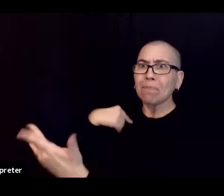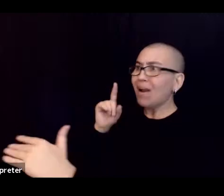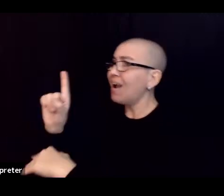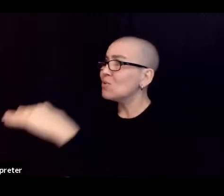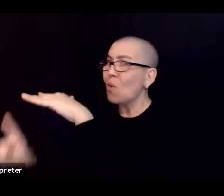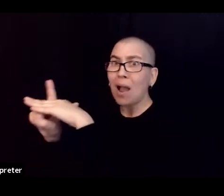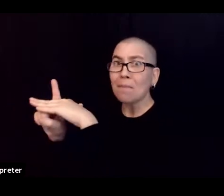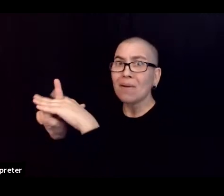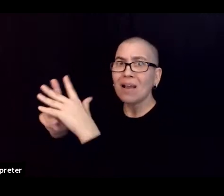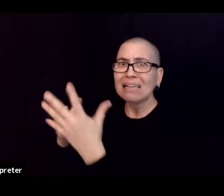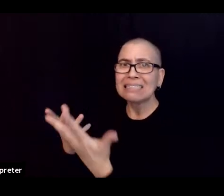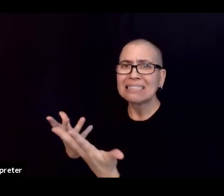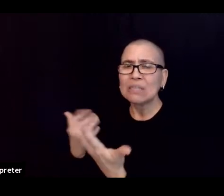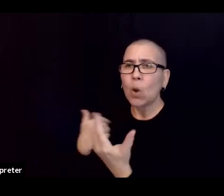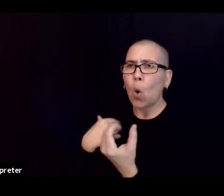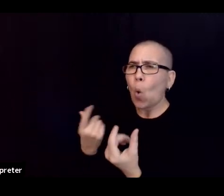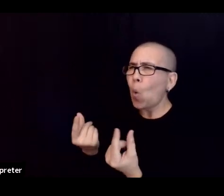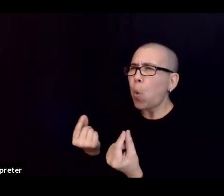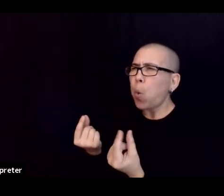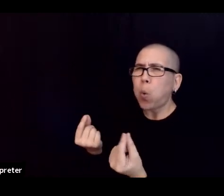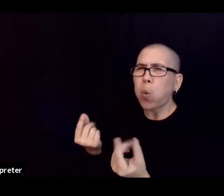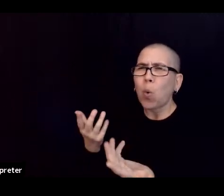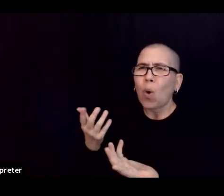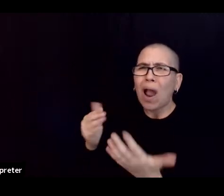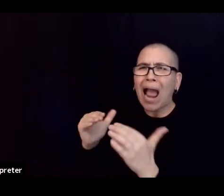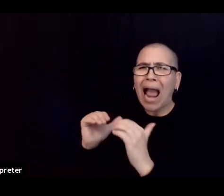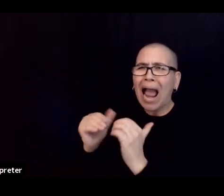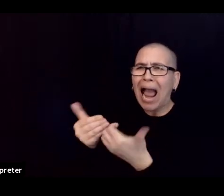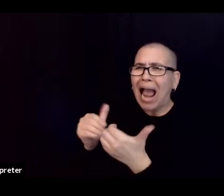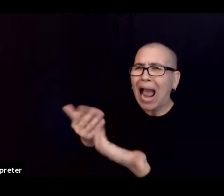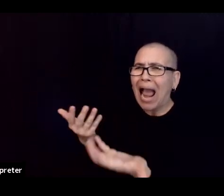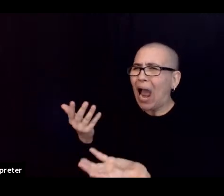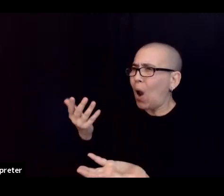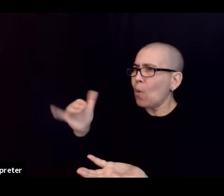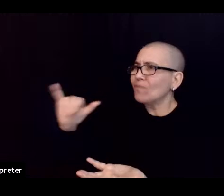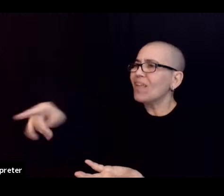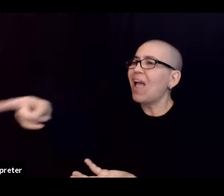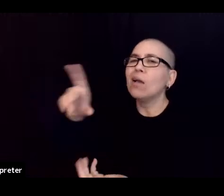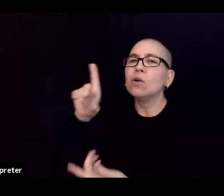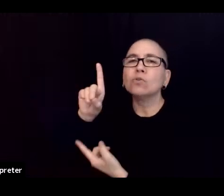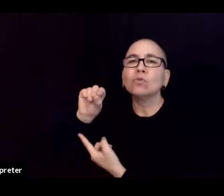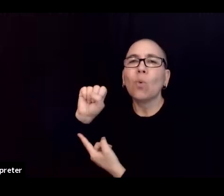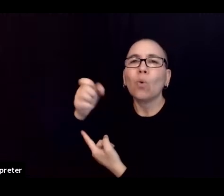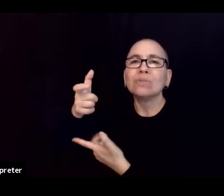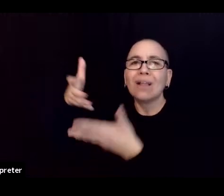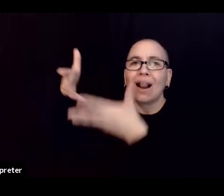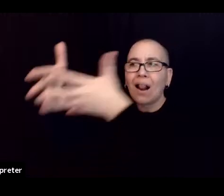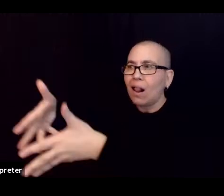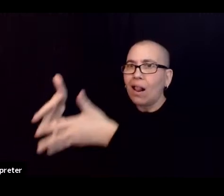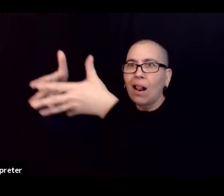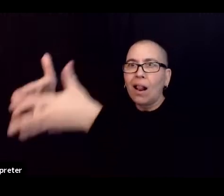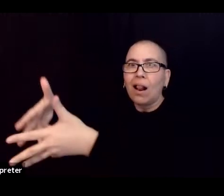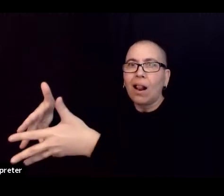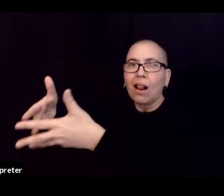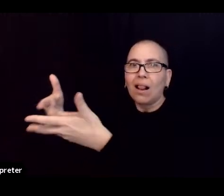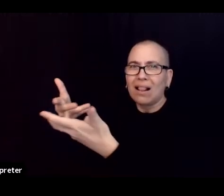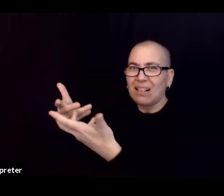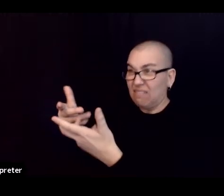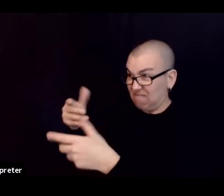of advising the pharmacies to do if they have extra appointments to get people in, and who they should be targeting to get people